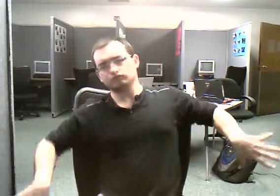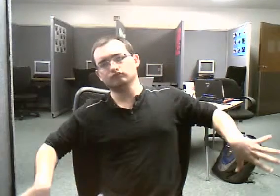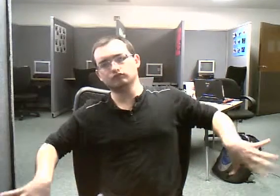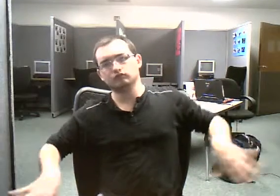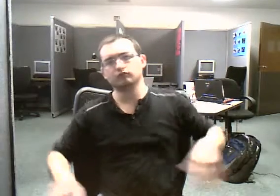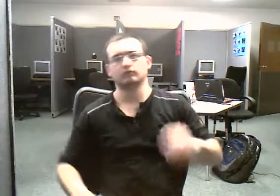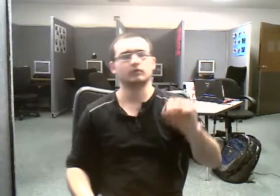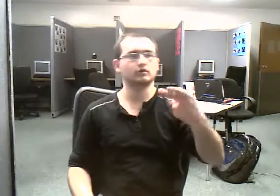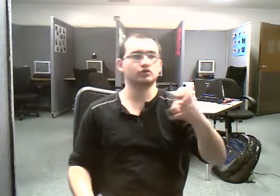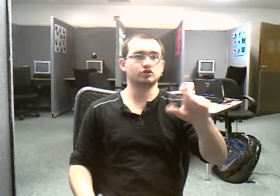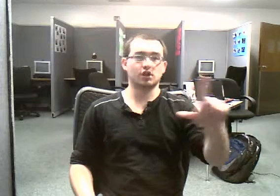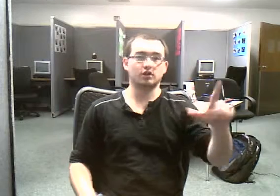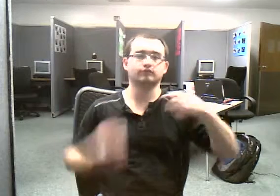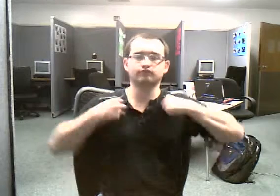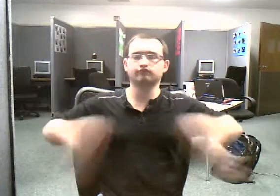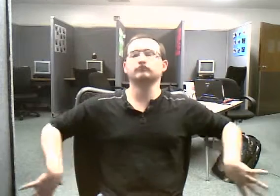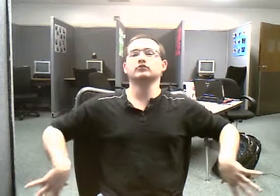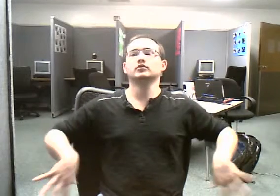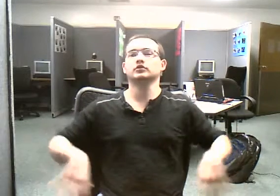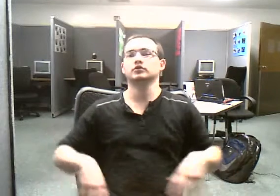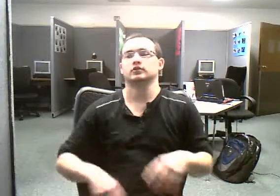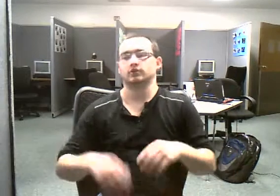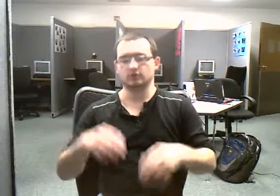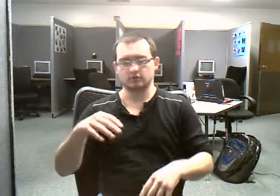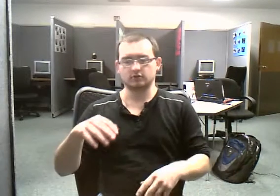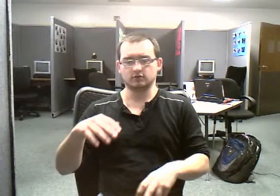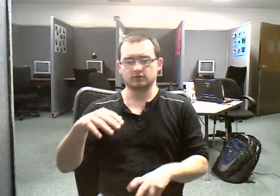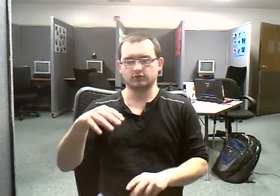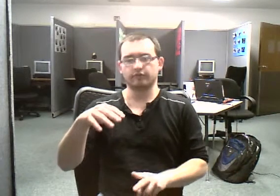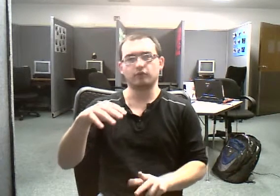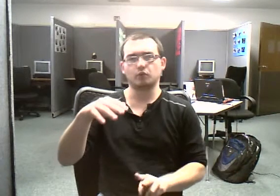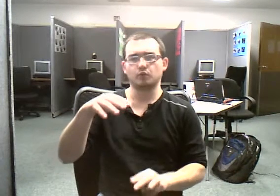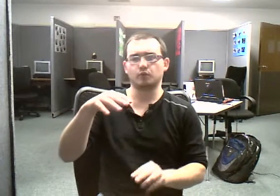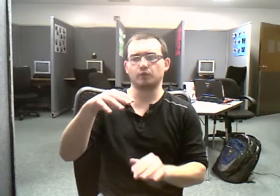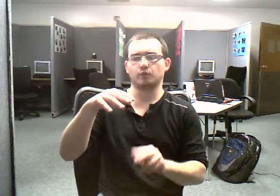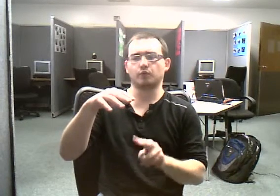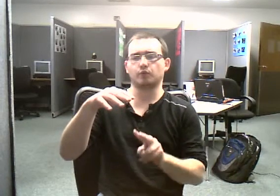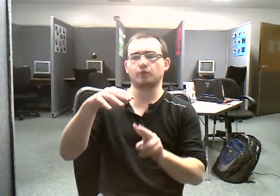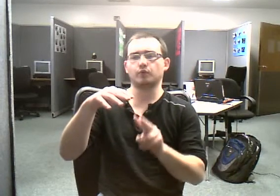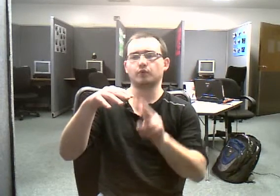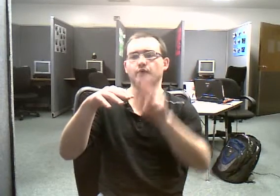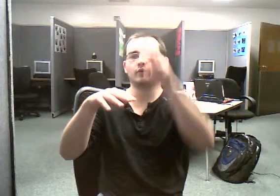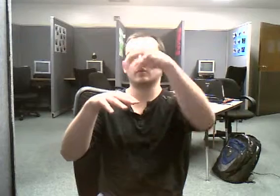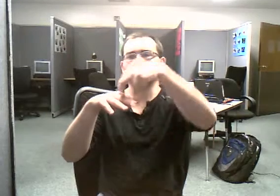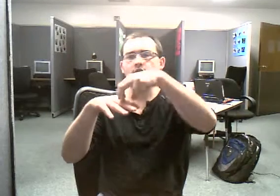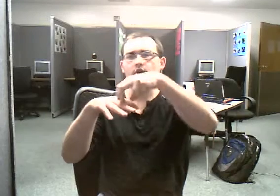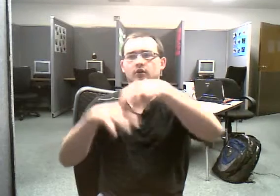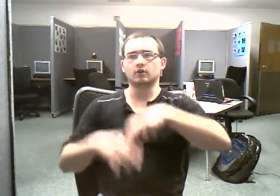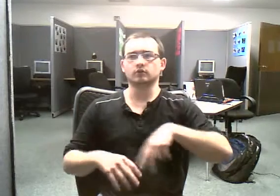emerger. It sits for a moment on the surface of the water, floating along, and looking very desirable to a